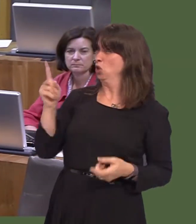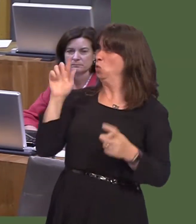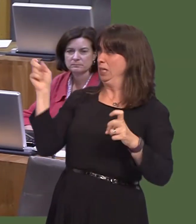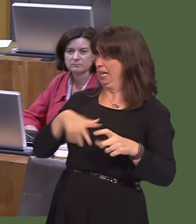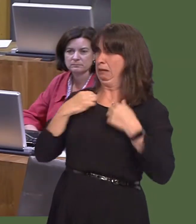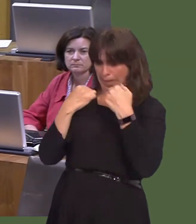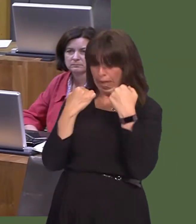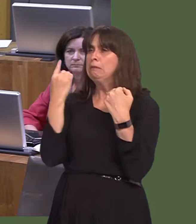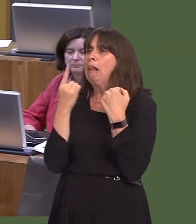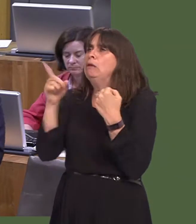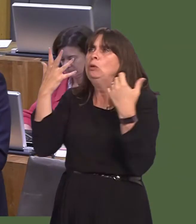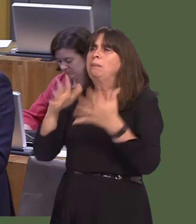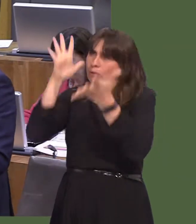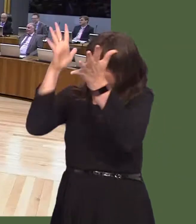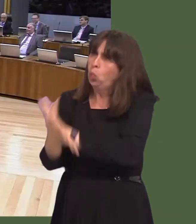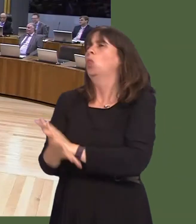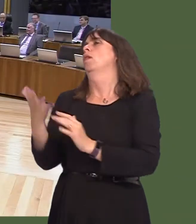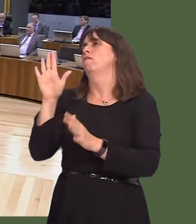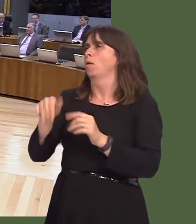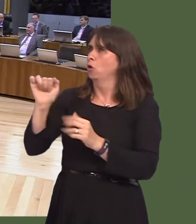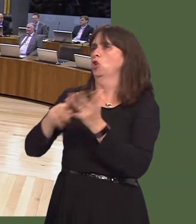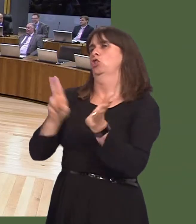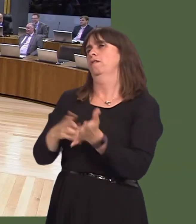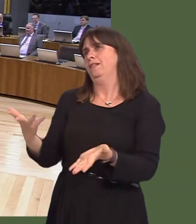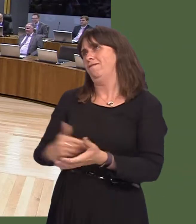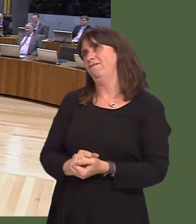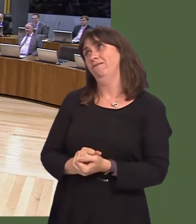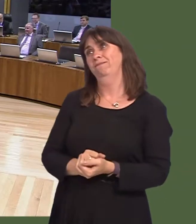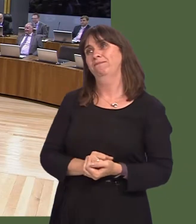at yourselves and the destruction you've wrought as a party.